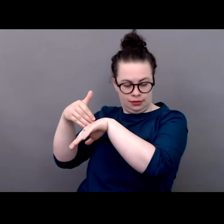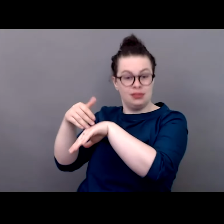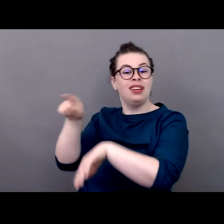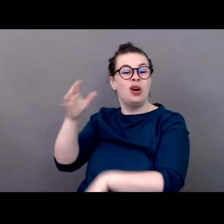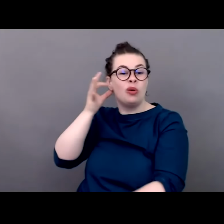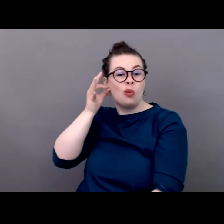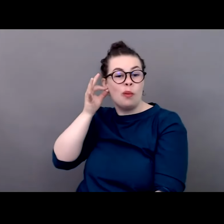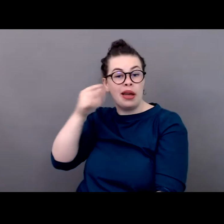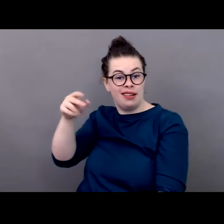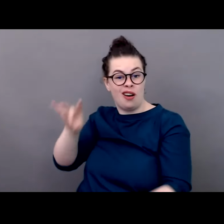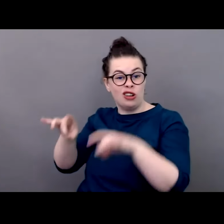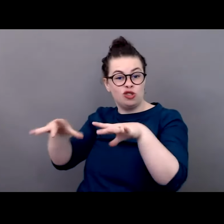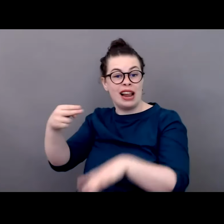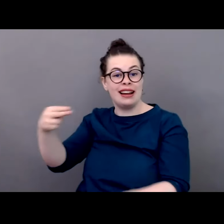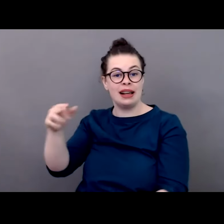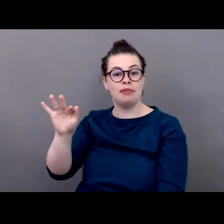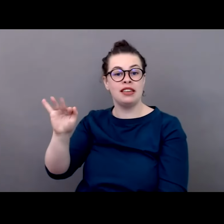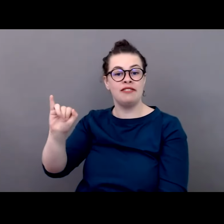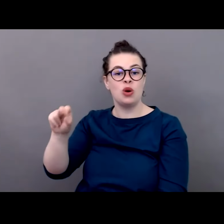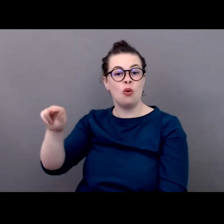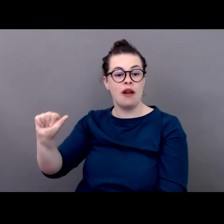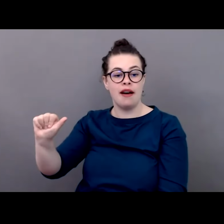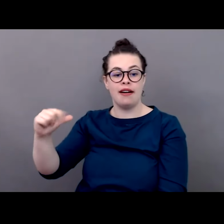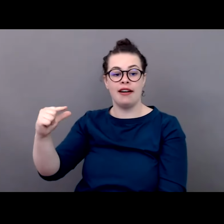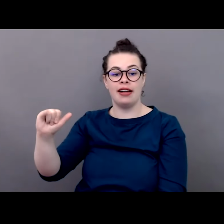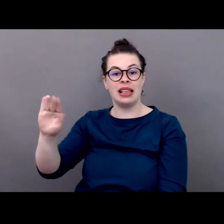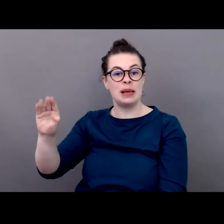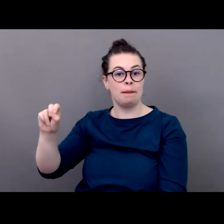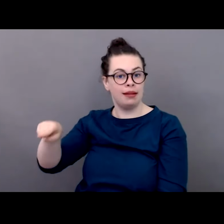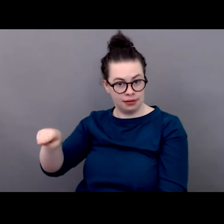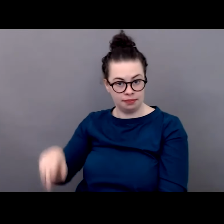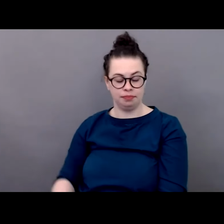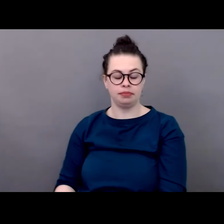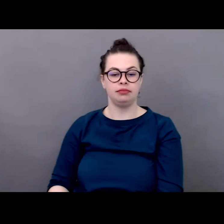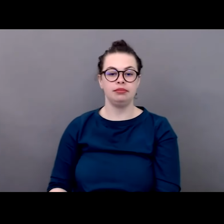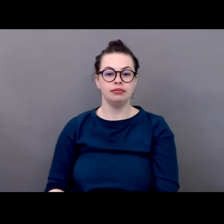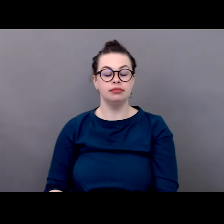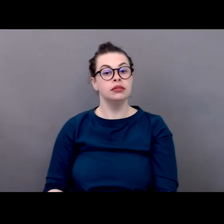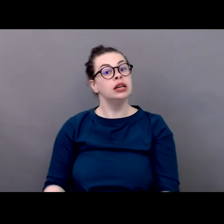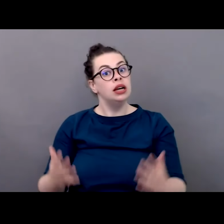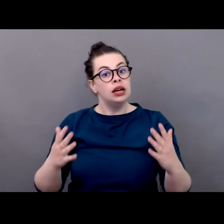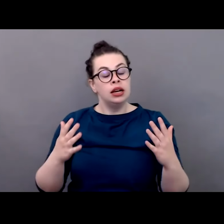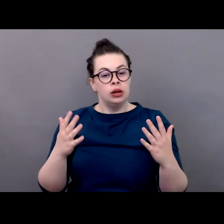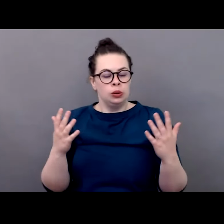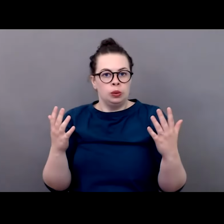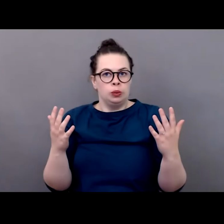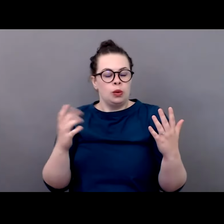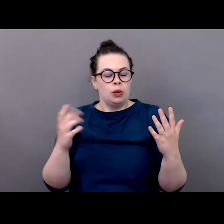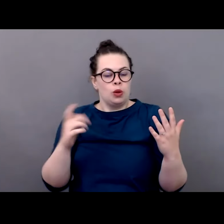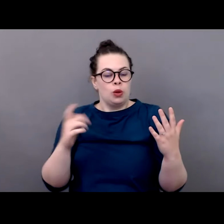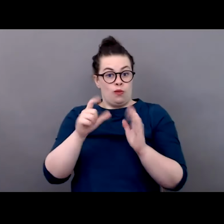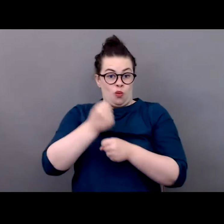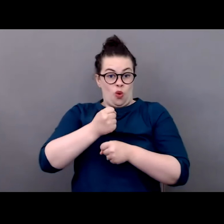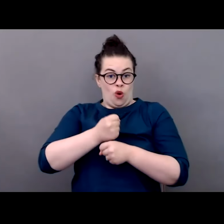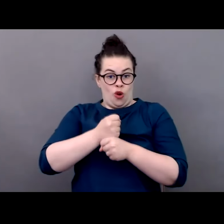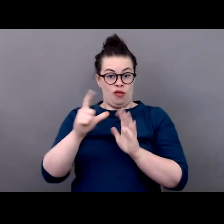important, because lawyers taking the cases are very much focusing on their clients' needs, and that is their goal. They have an ethical